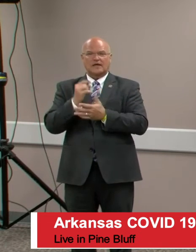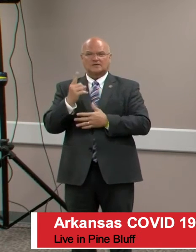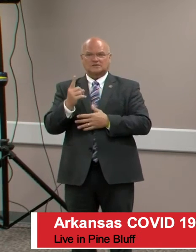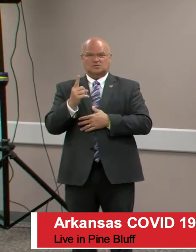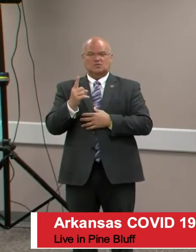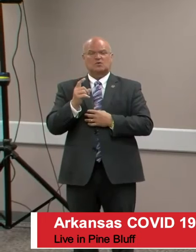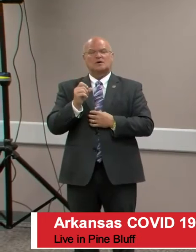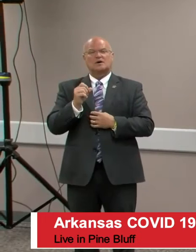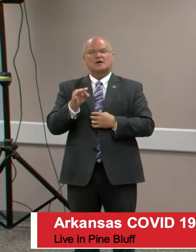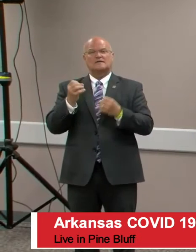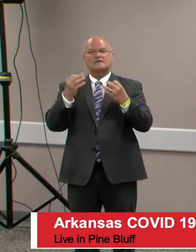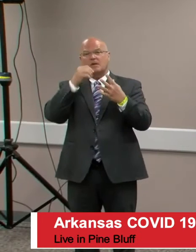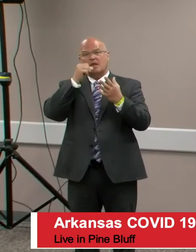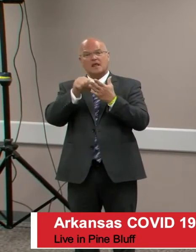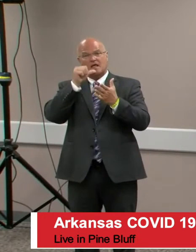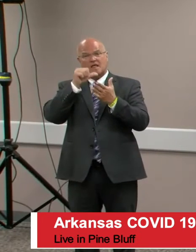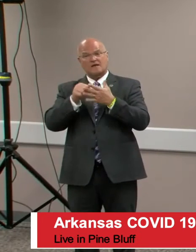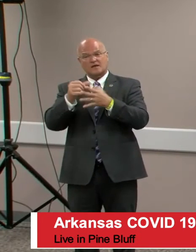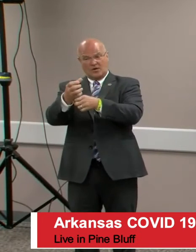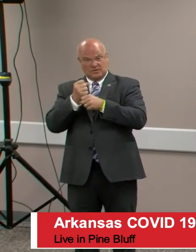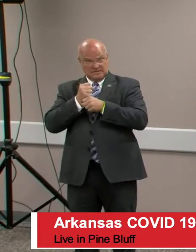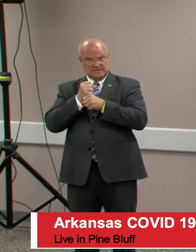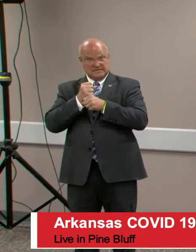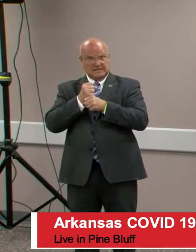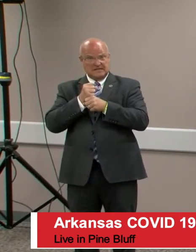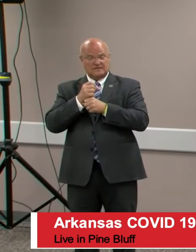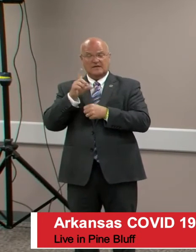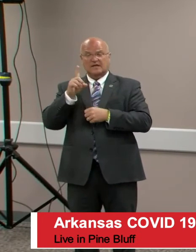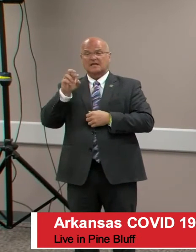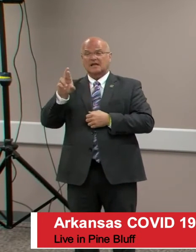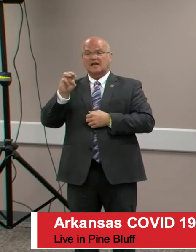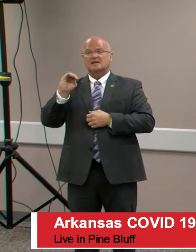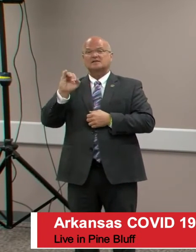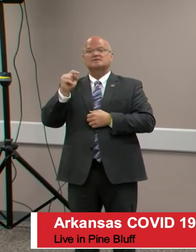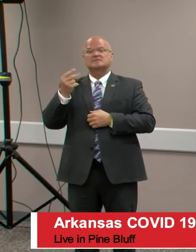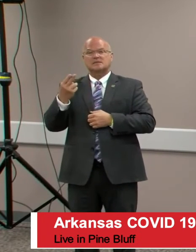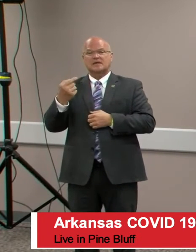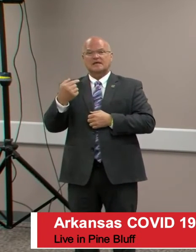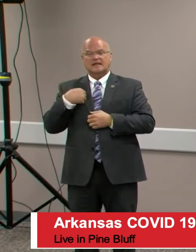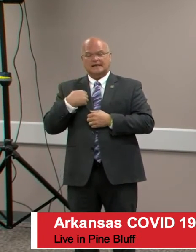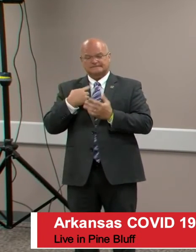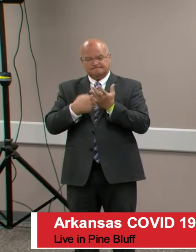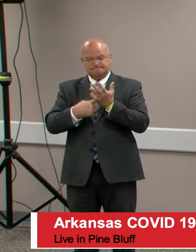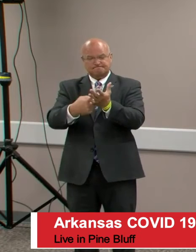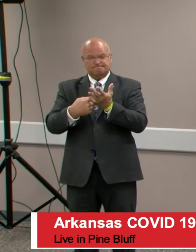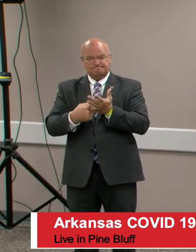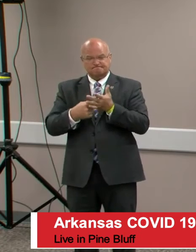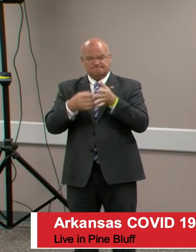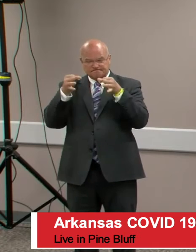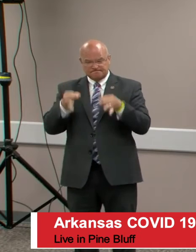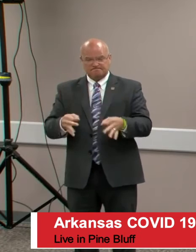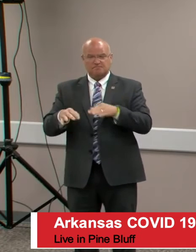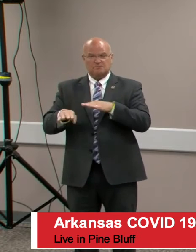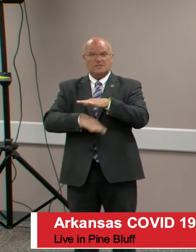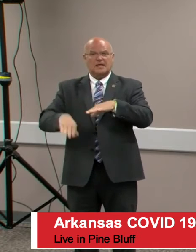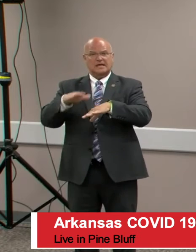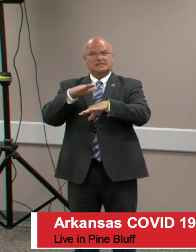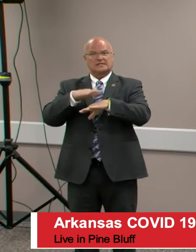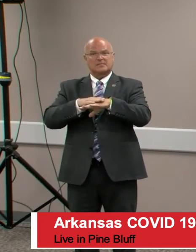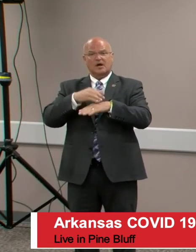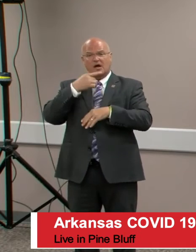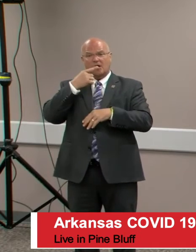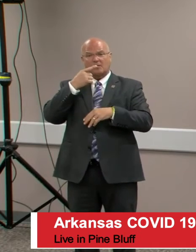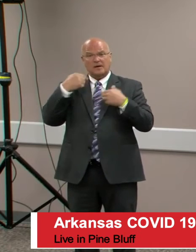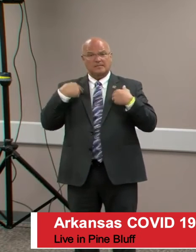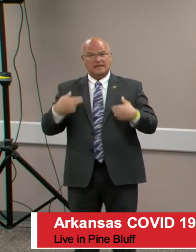of the many letters that I receive. Dr. Smith and I try to make decisions based upon the